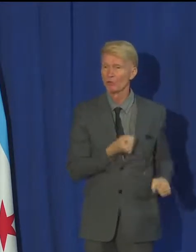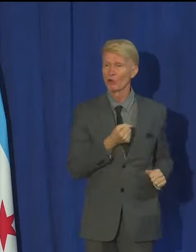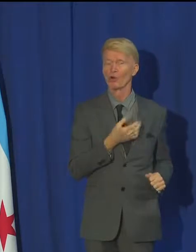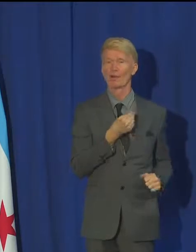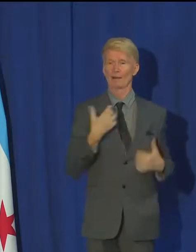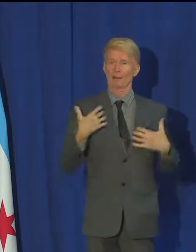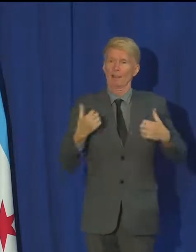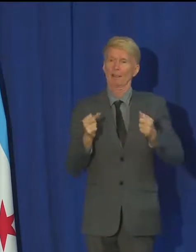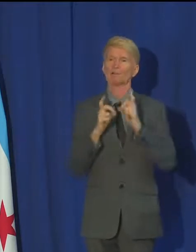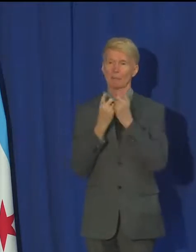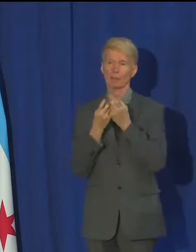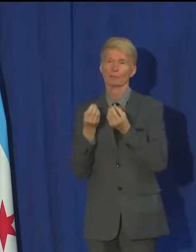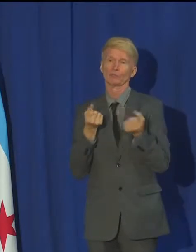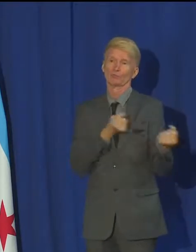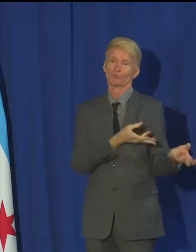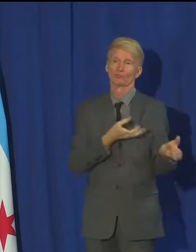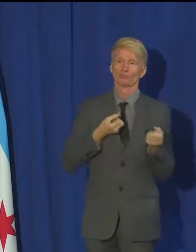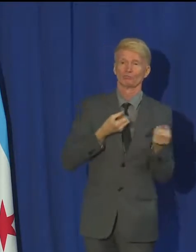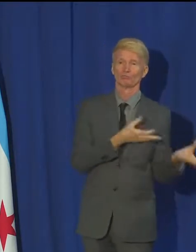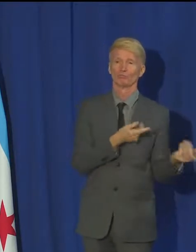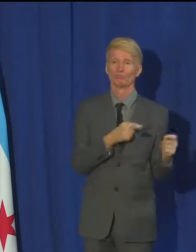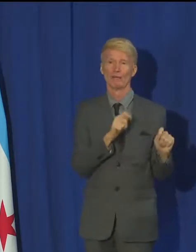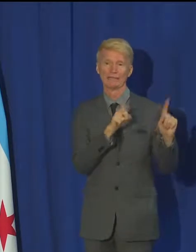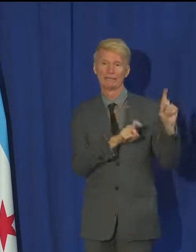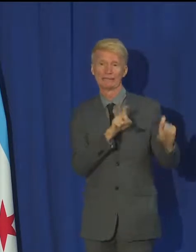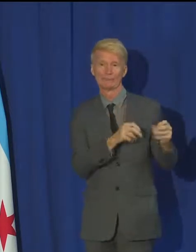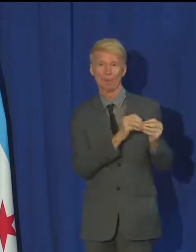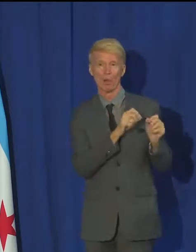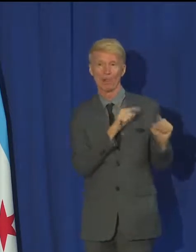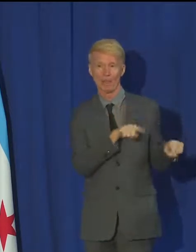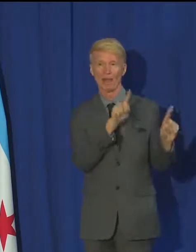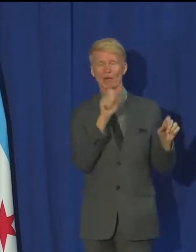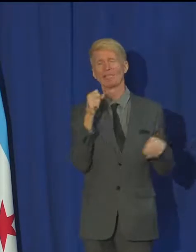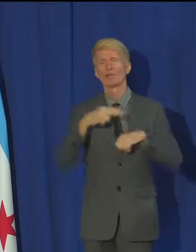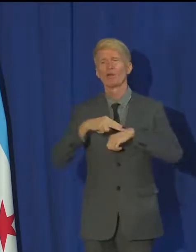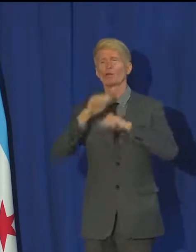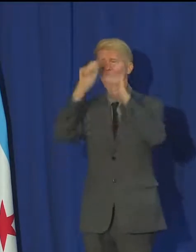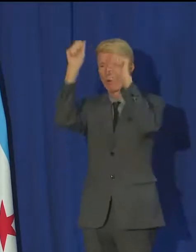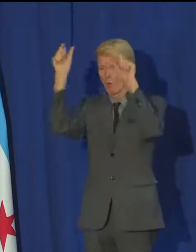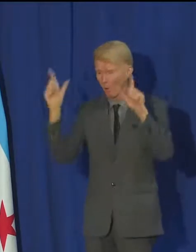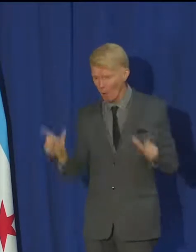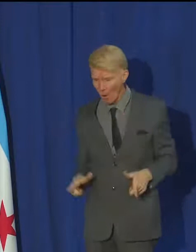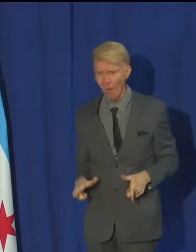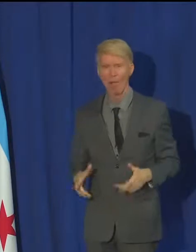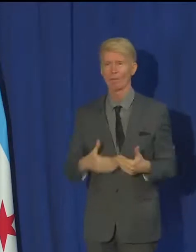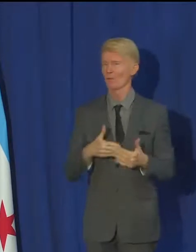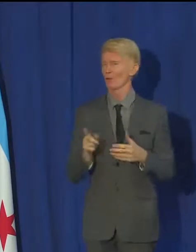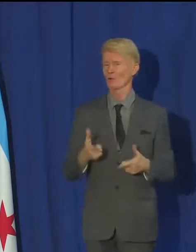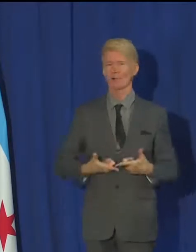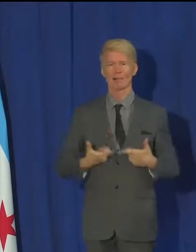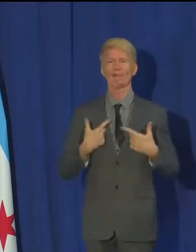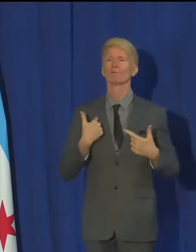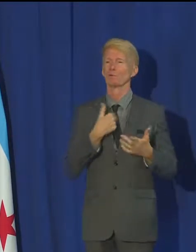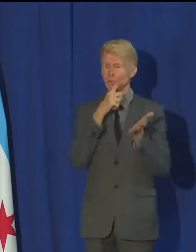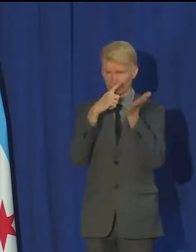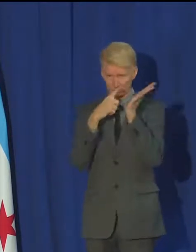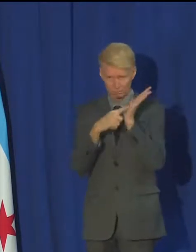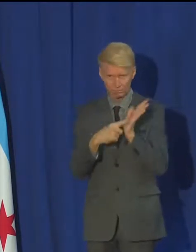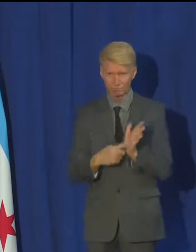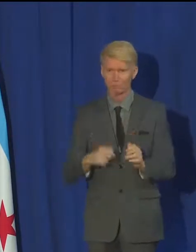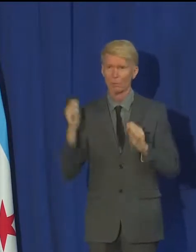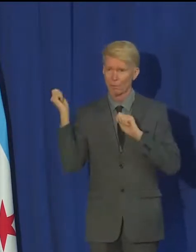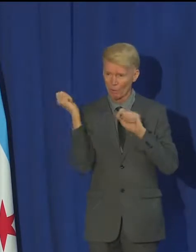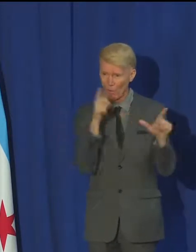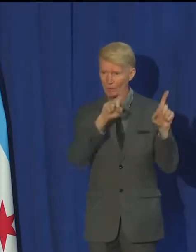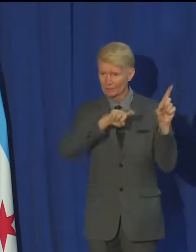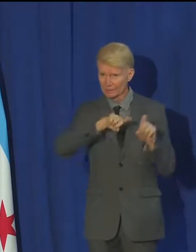mainly directing resources related to testing. We investigate all cases in the city, as a reminder. Doesn't matter where you live, but those